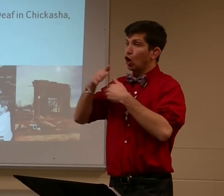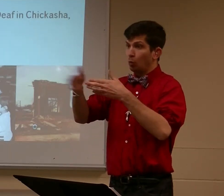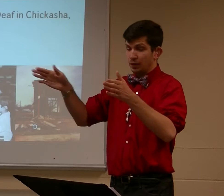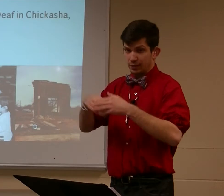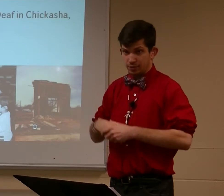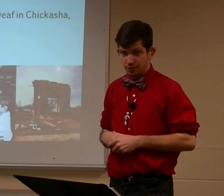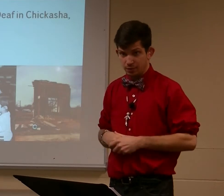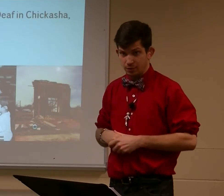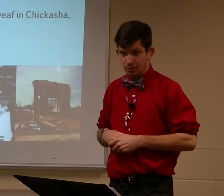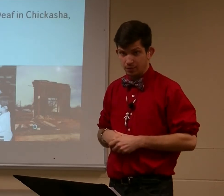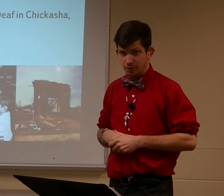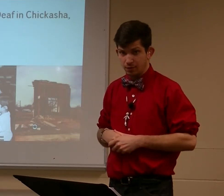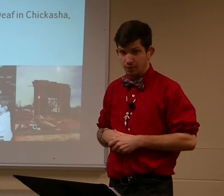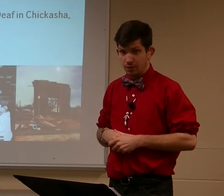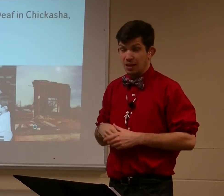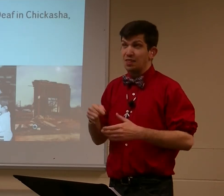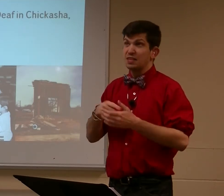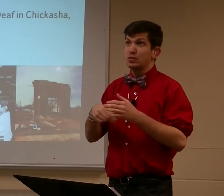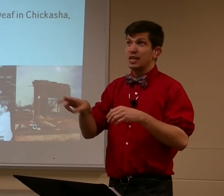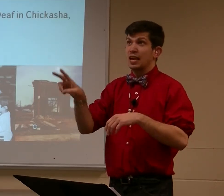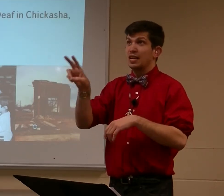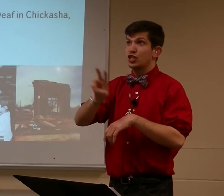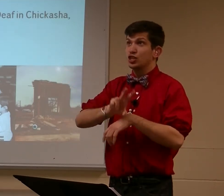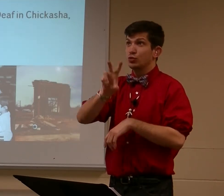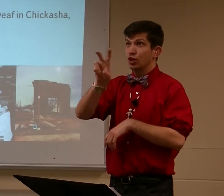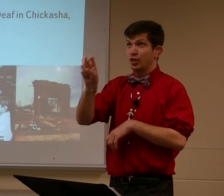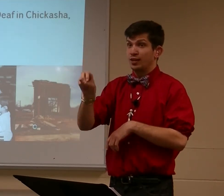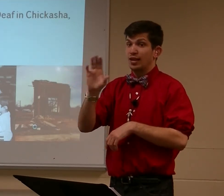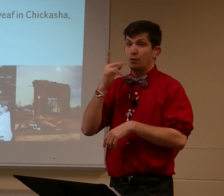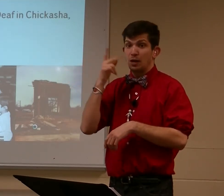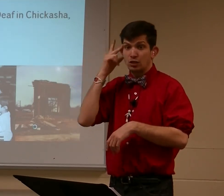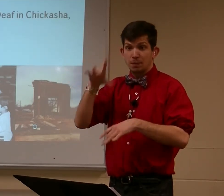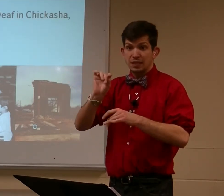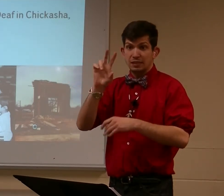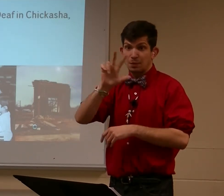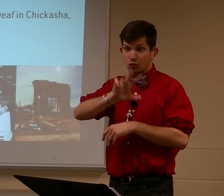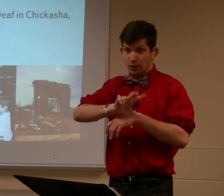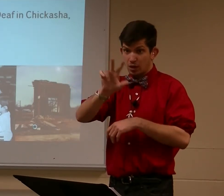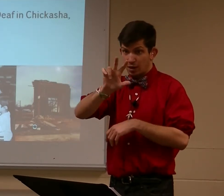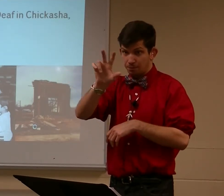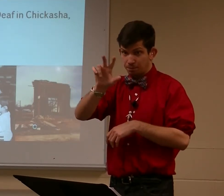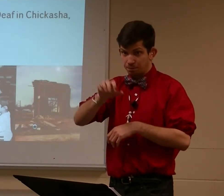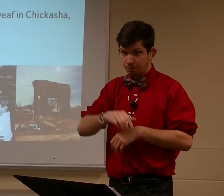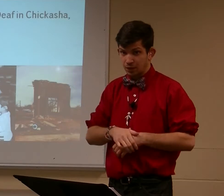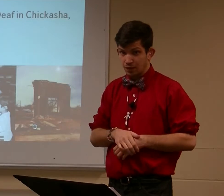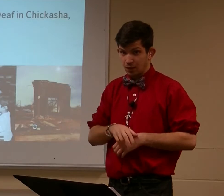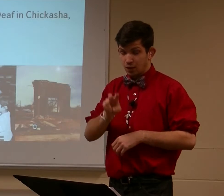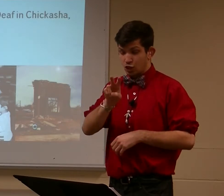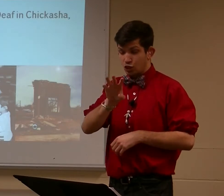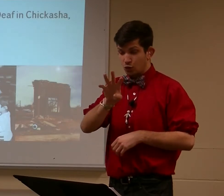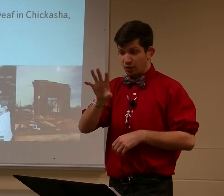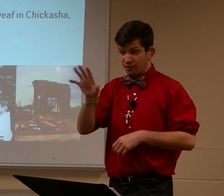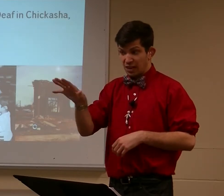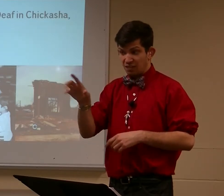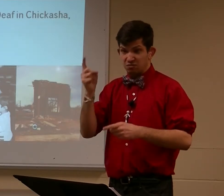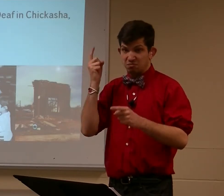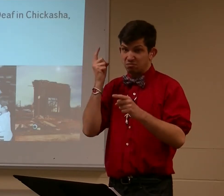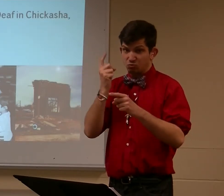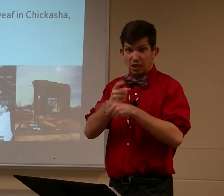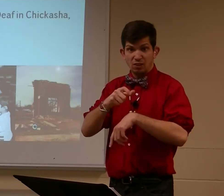open. This was at 2:30, and our parents picked us up at 3 o'clock. 2:45, right on